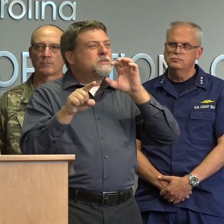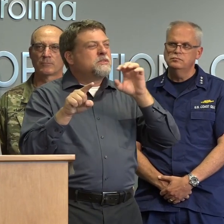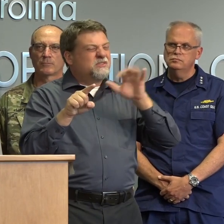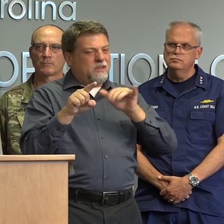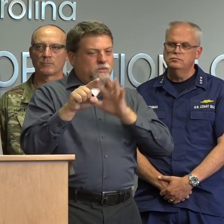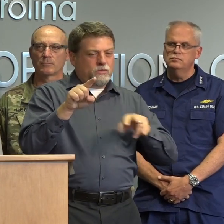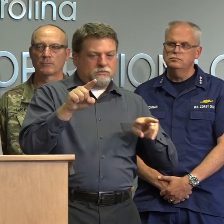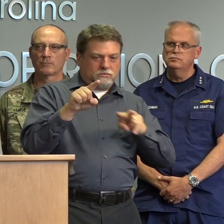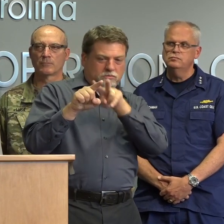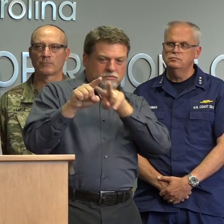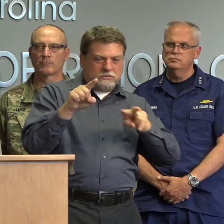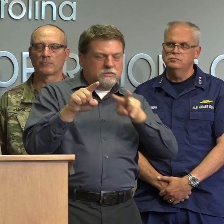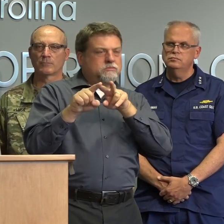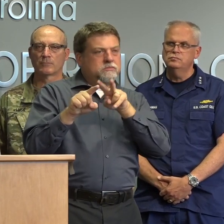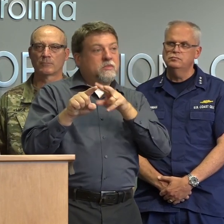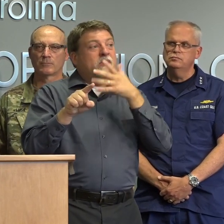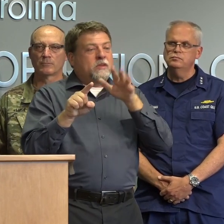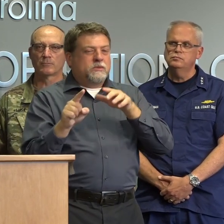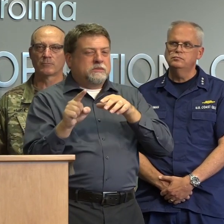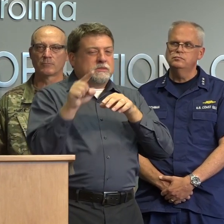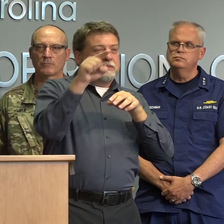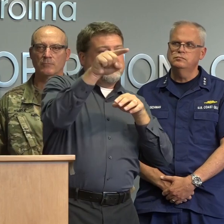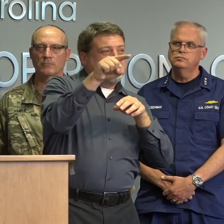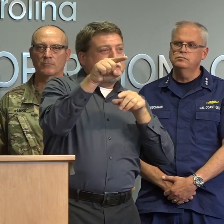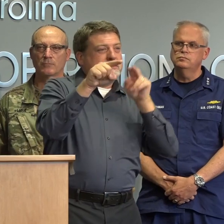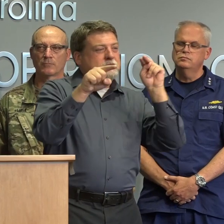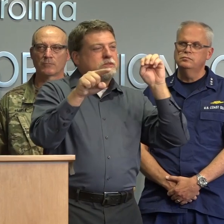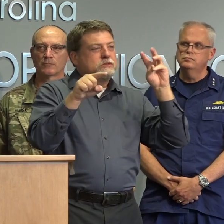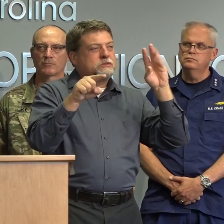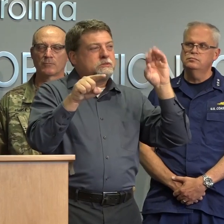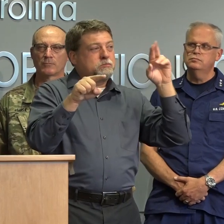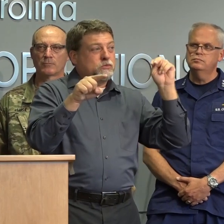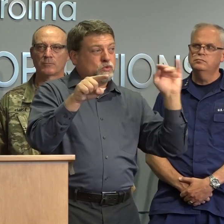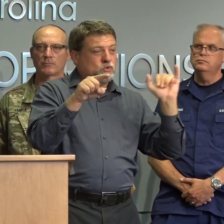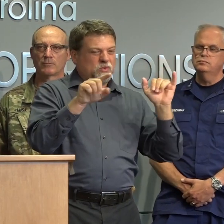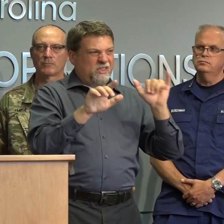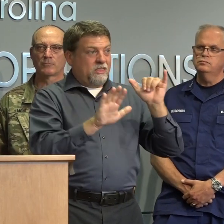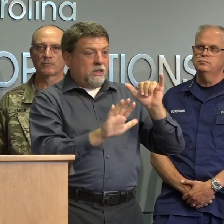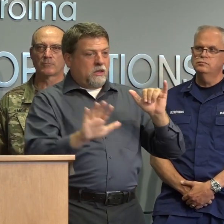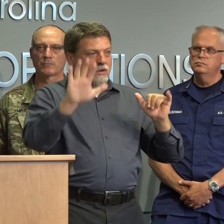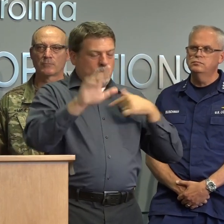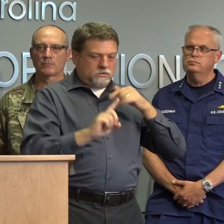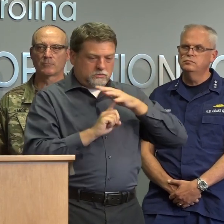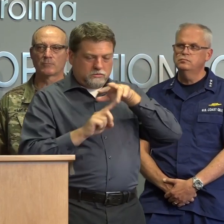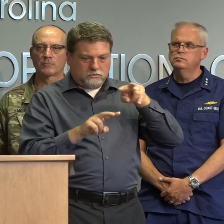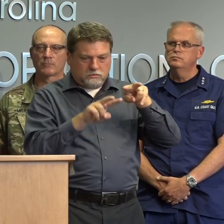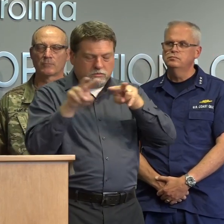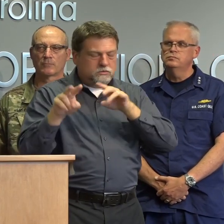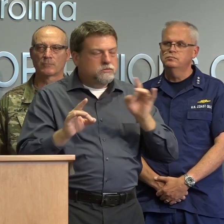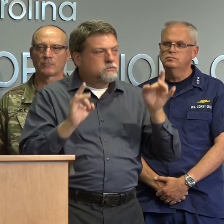the Neuse River toward New Bern and saw the devastating impacts there.